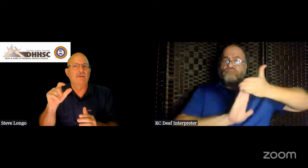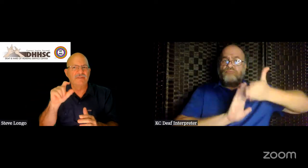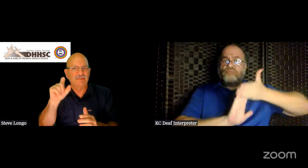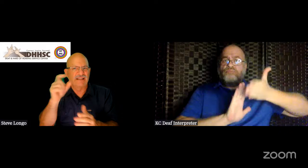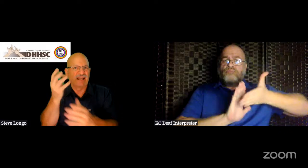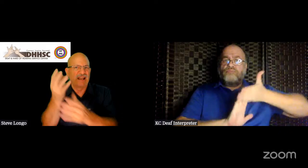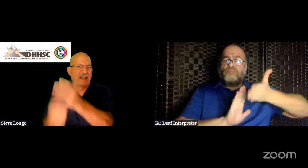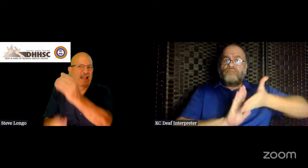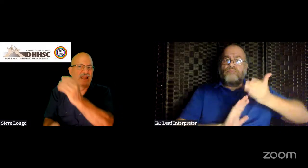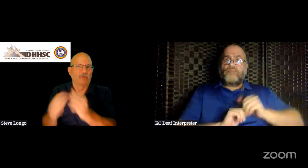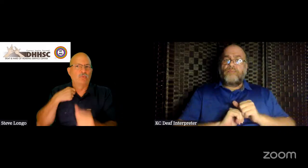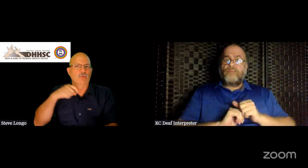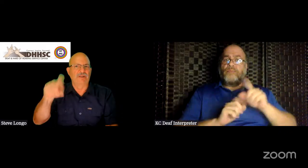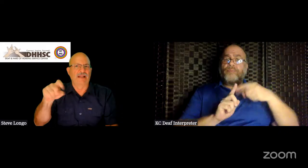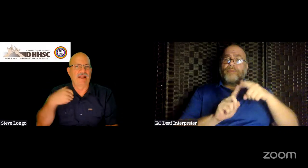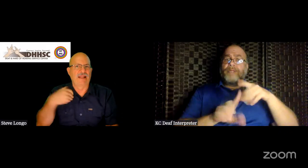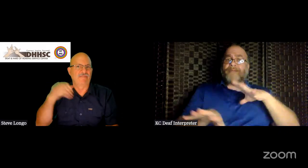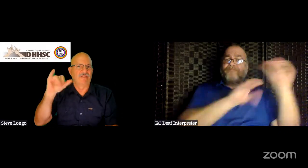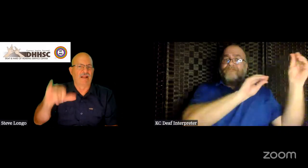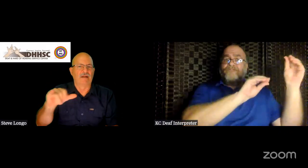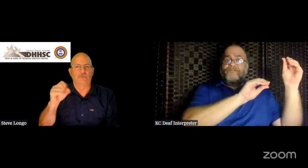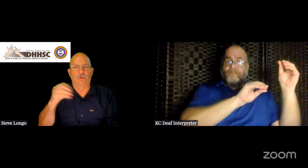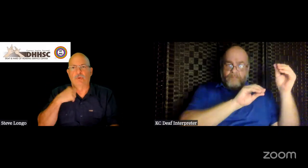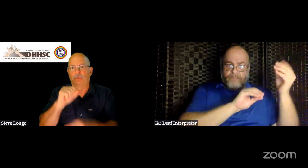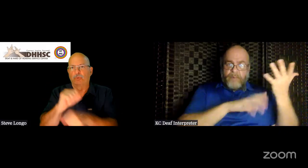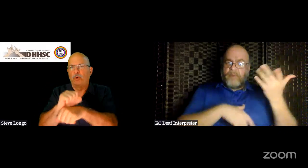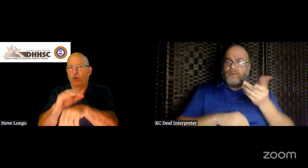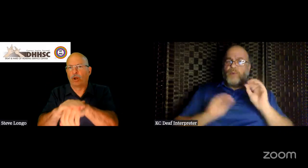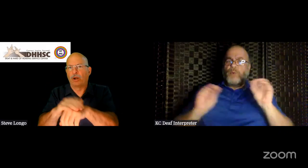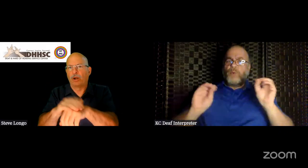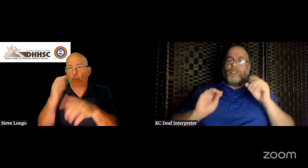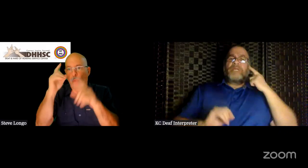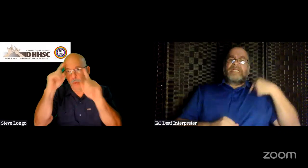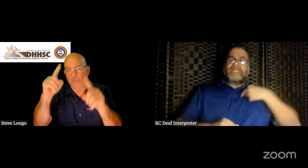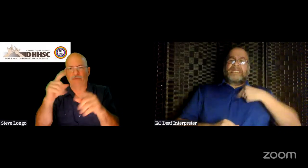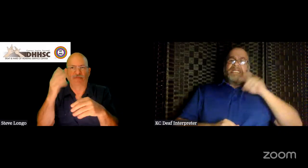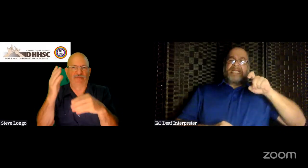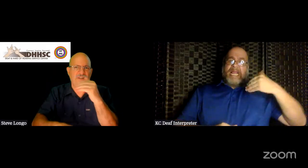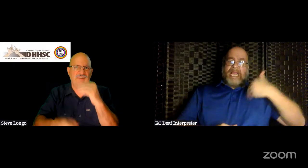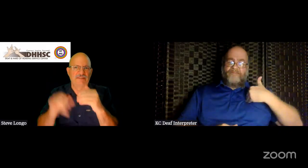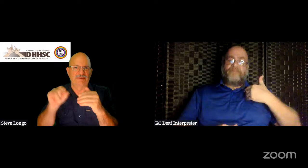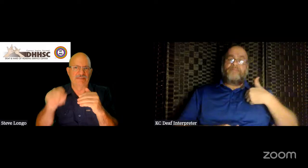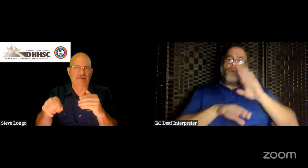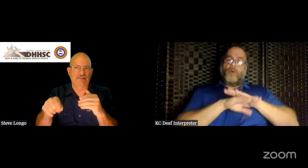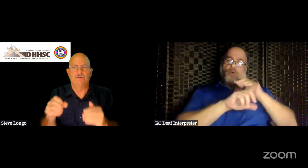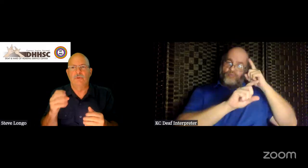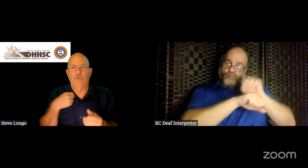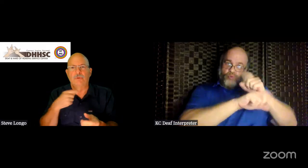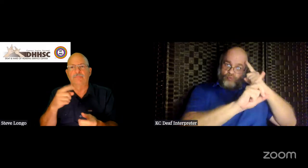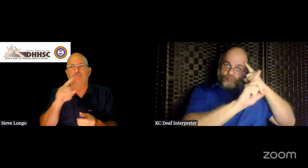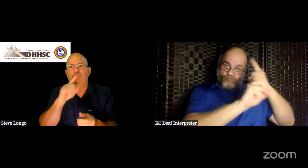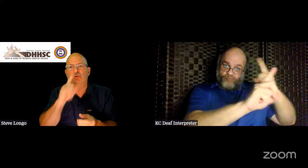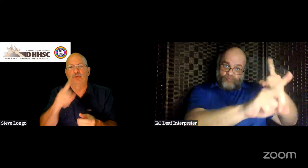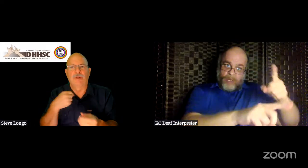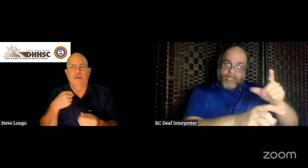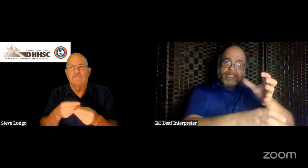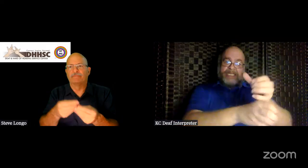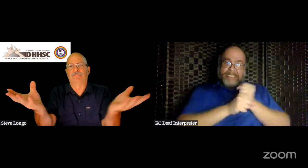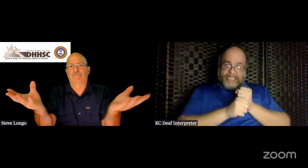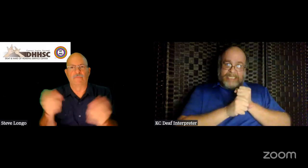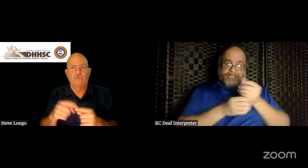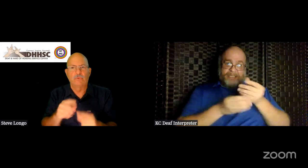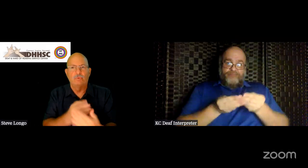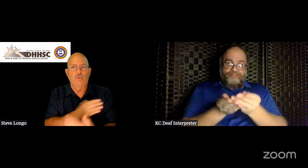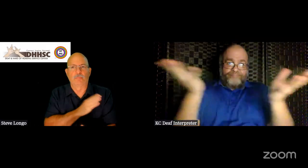board members were not clear exactly on what the duties of board members were. And then when we had turnover, it was a little bit